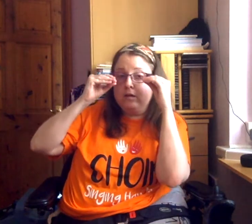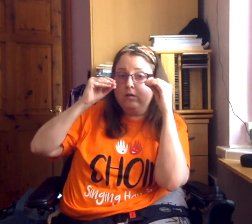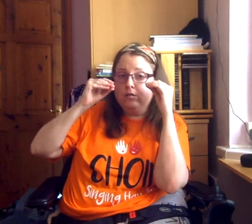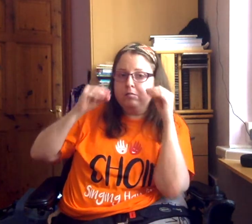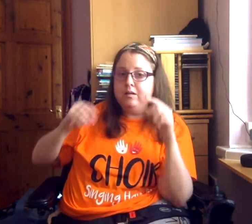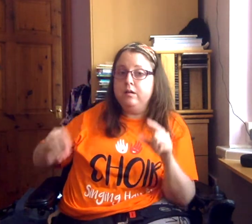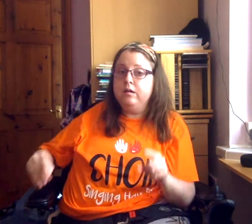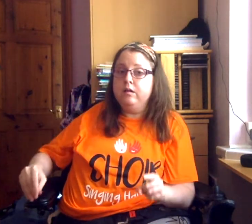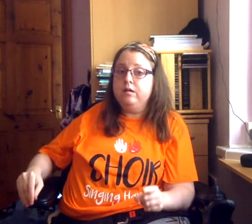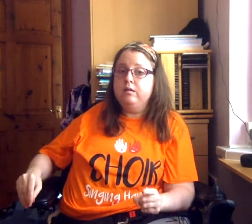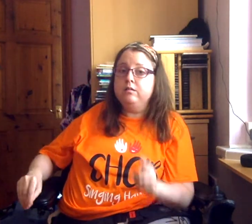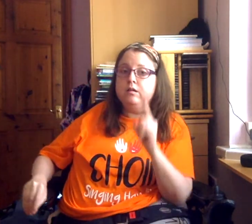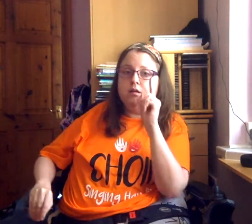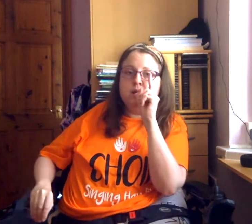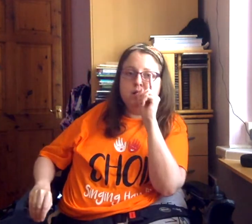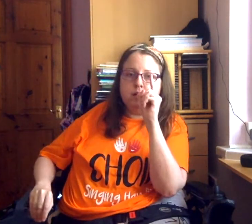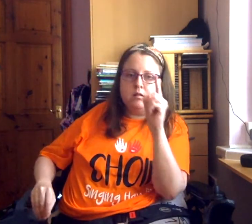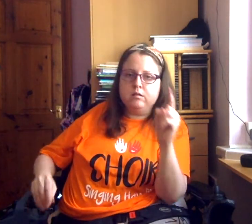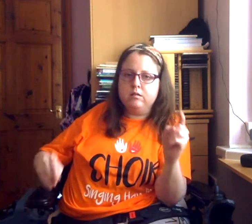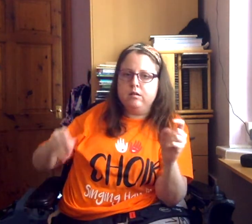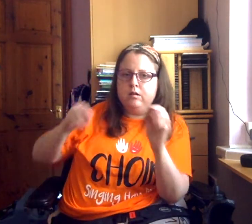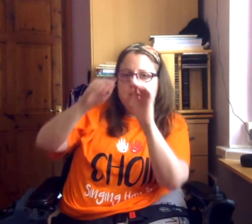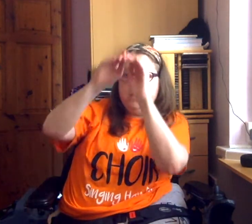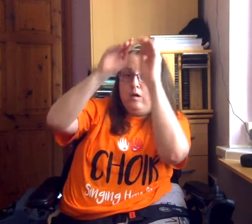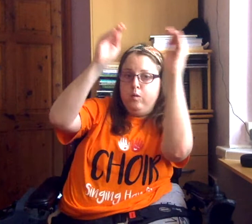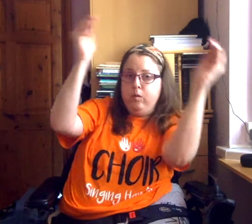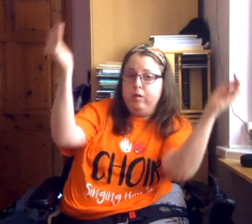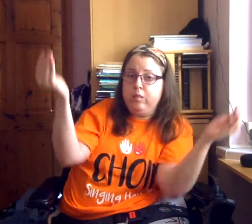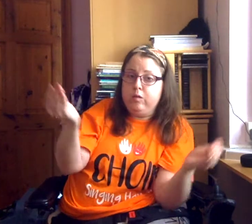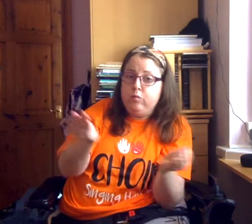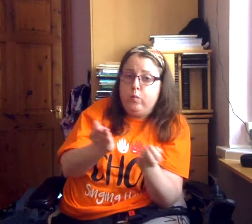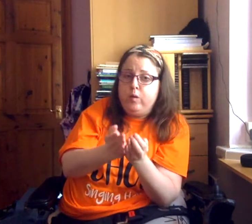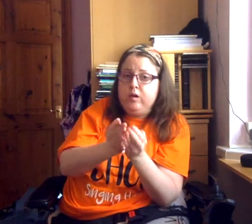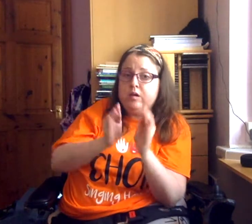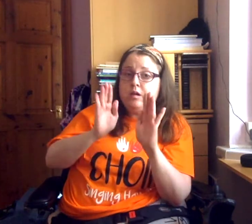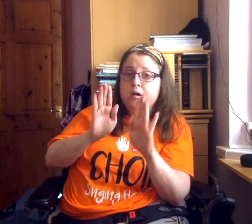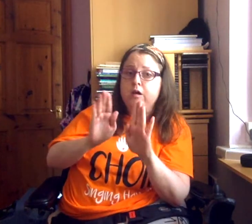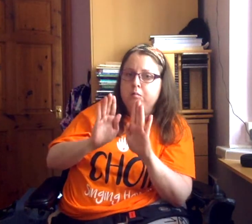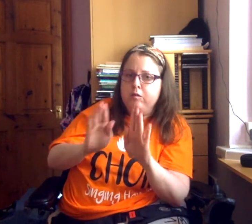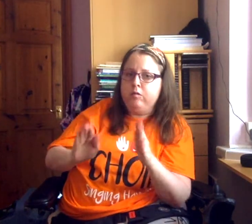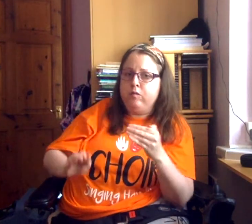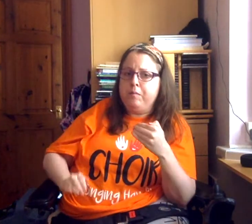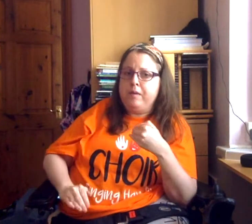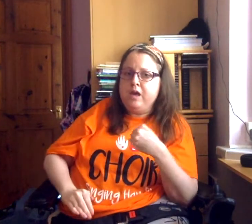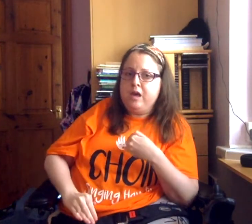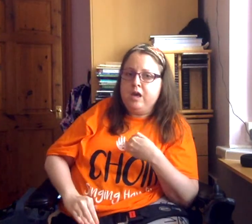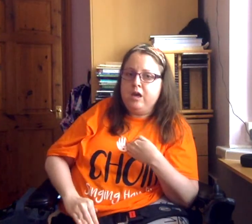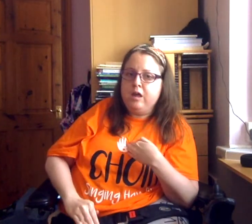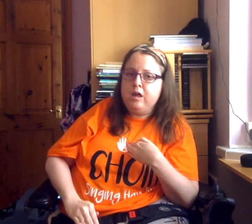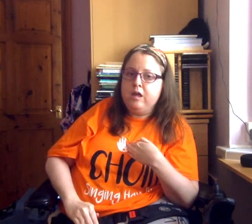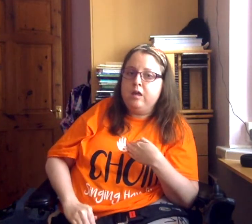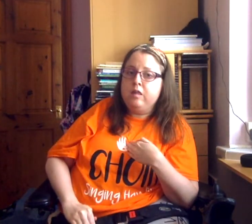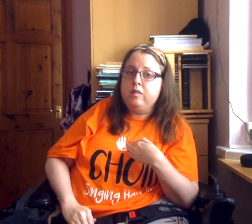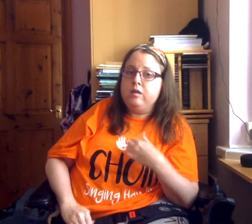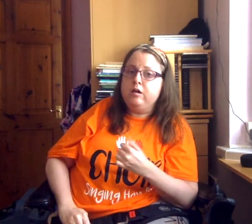close my eyes and I can see a world that's waiting up for me, that I